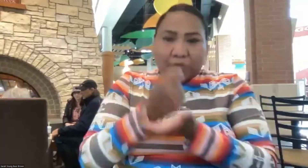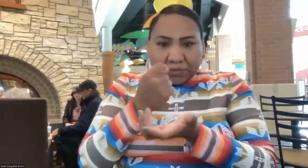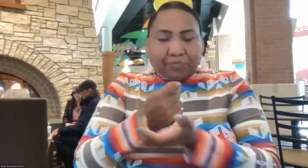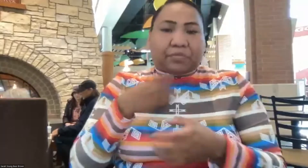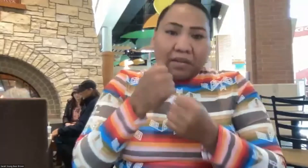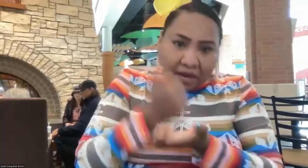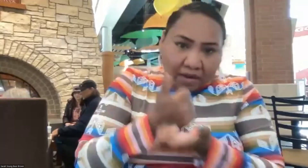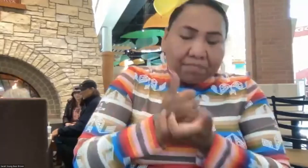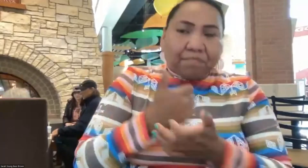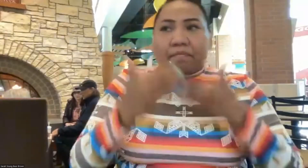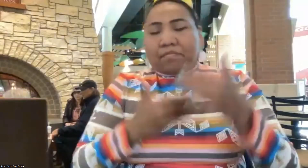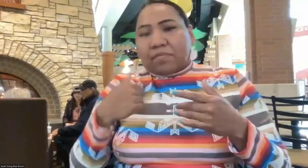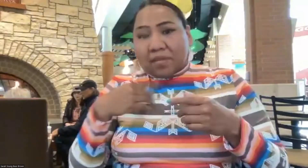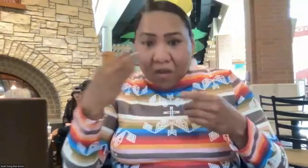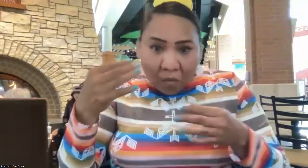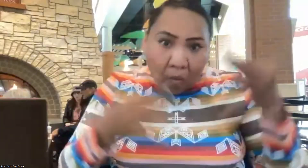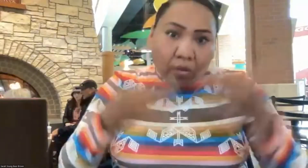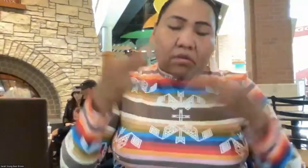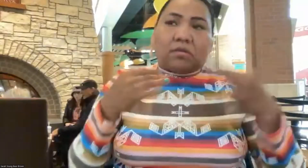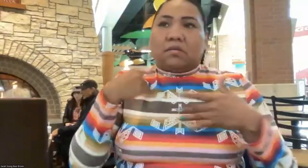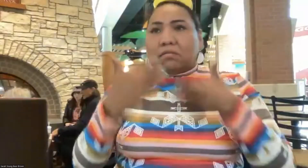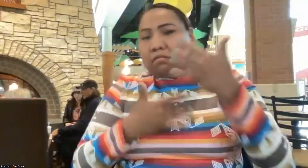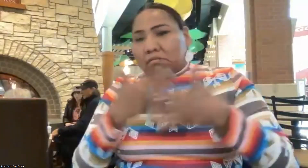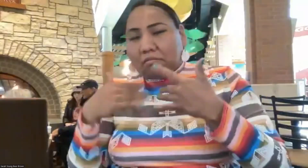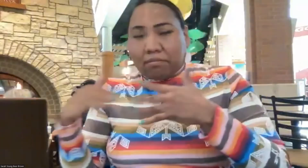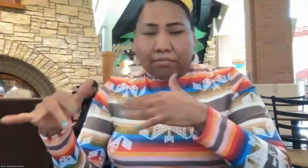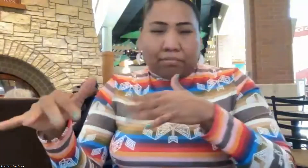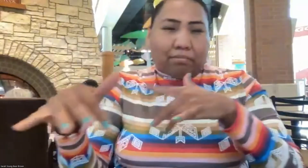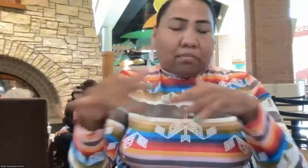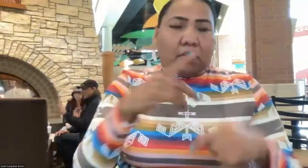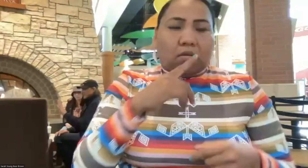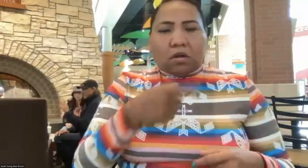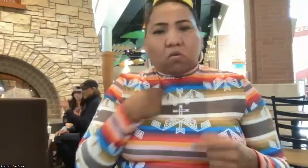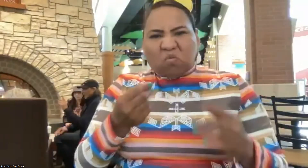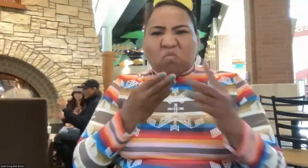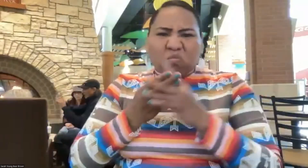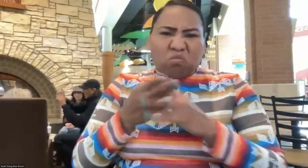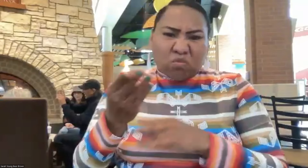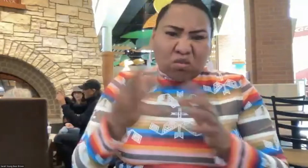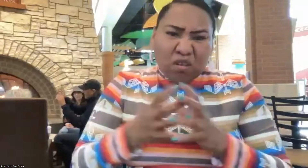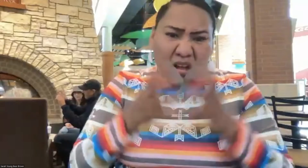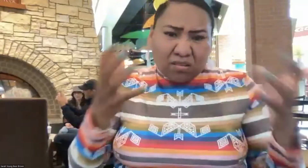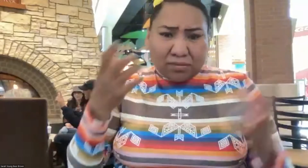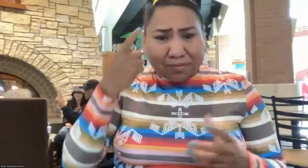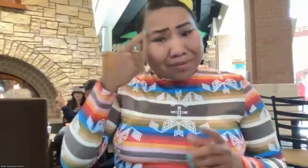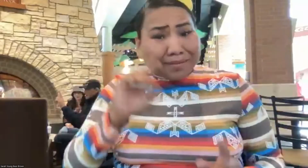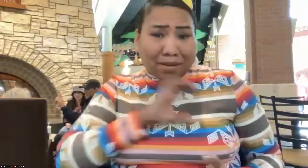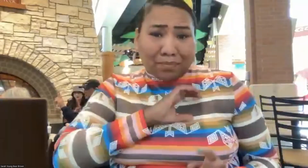recovery. I sought out treatment and help. I went to court and I went through a